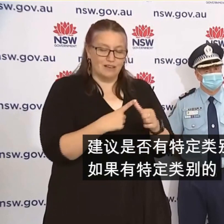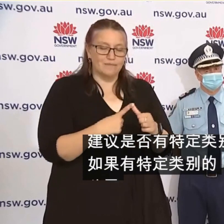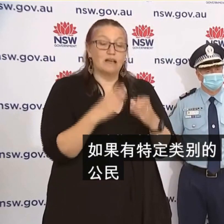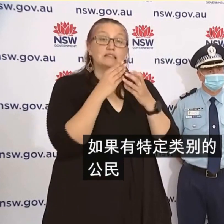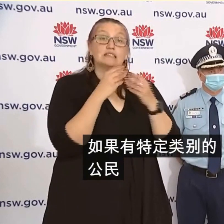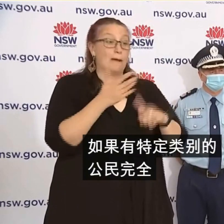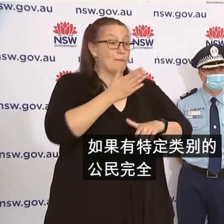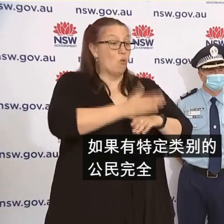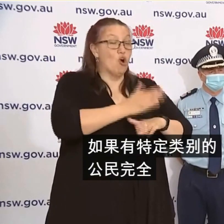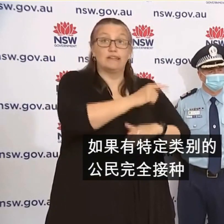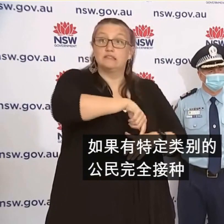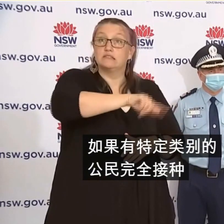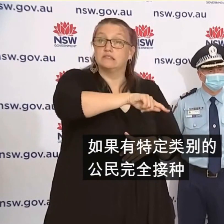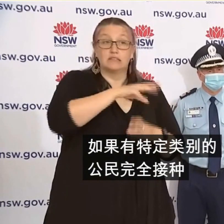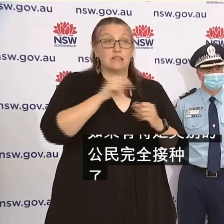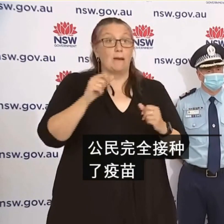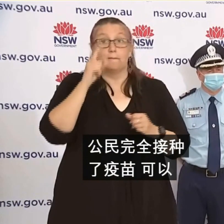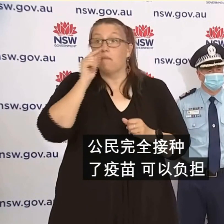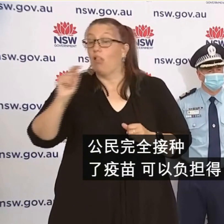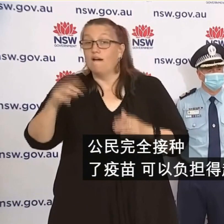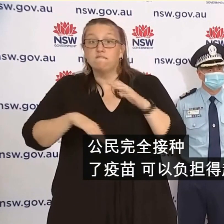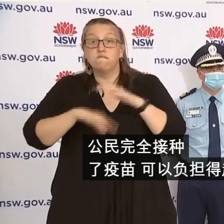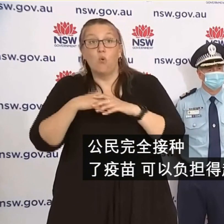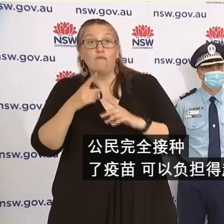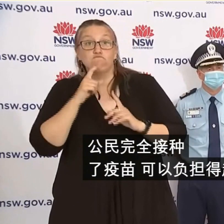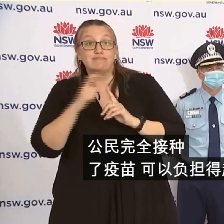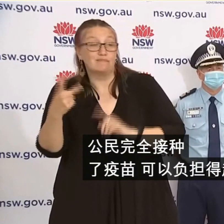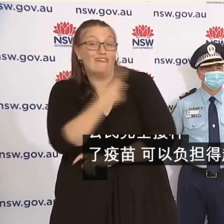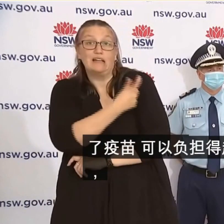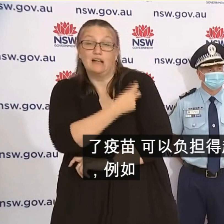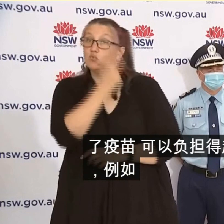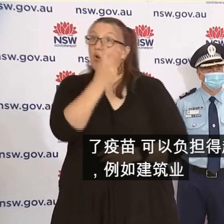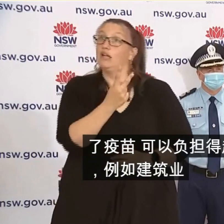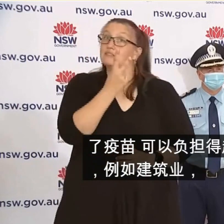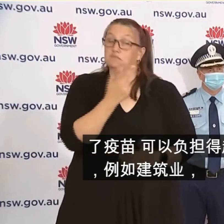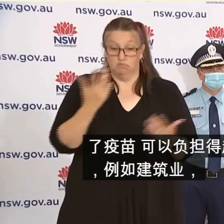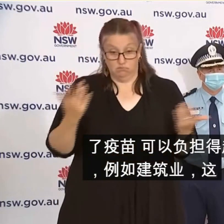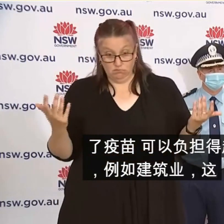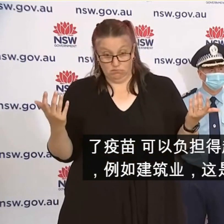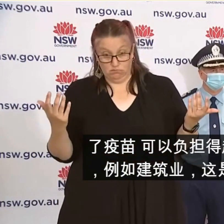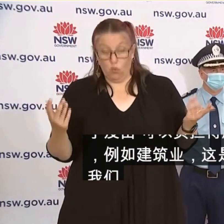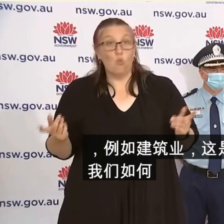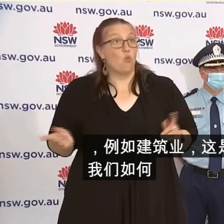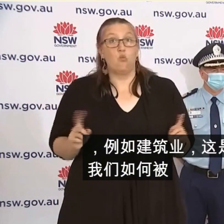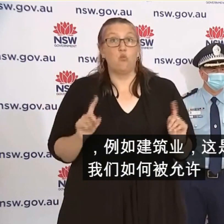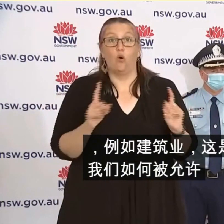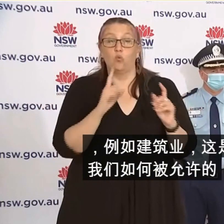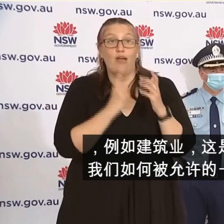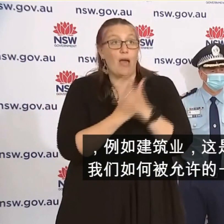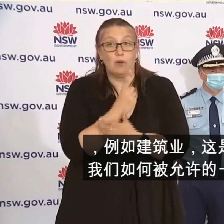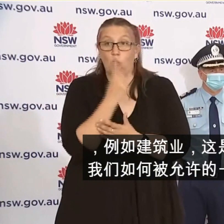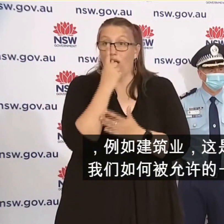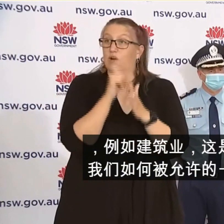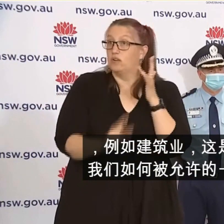classes of citizens that are completely vaccinated, what opportunities can that afford? And for example, with construction, that's a good